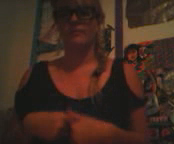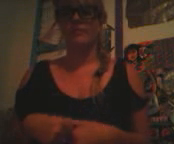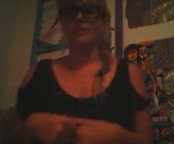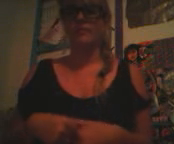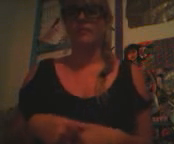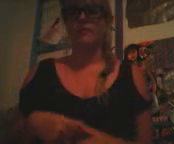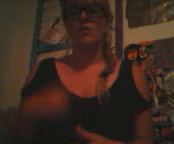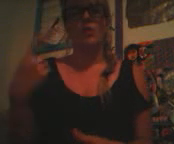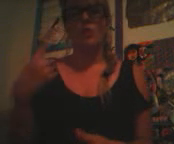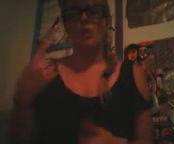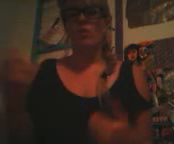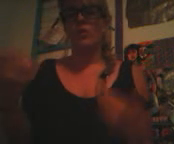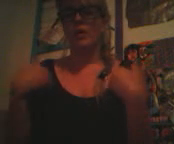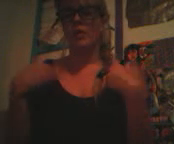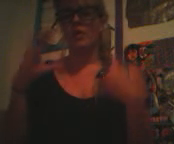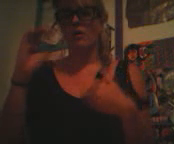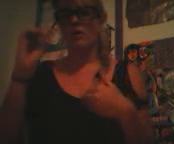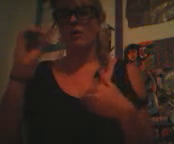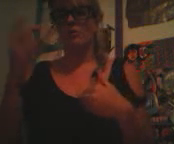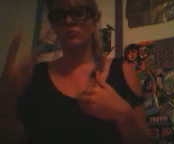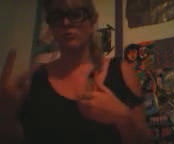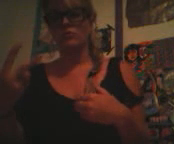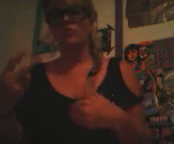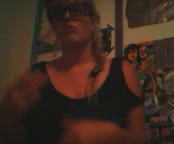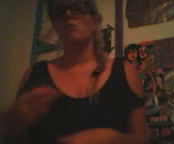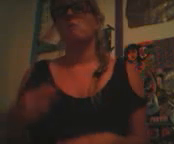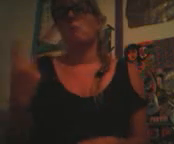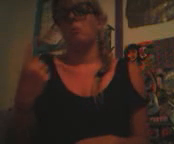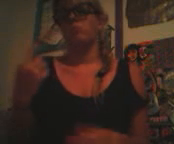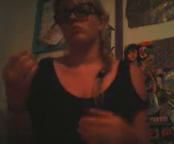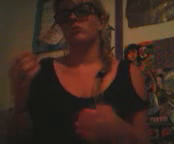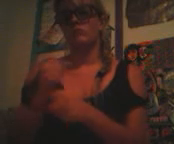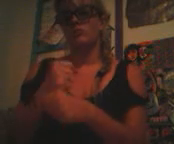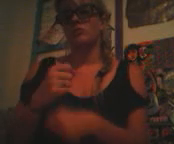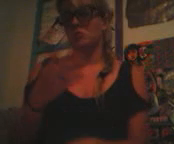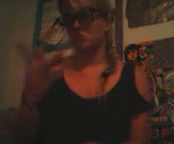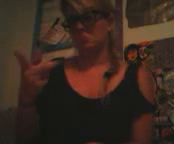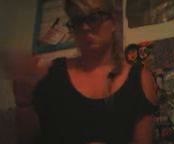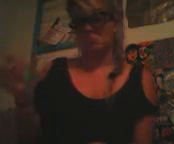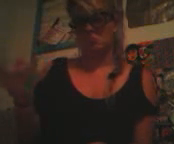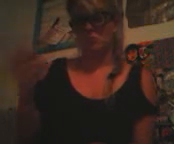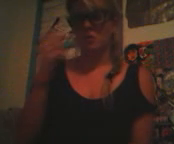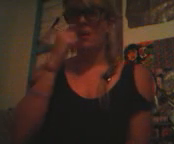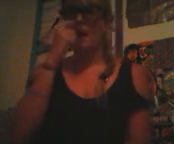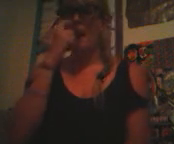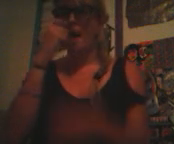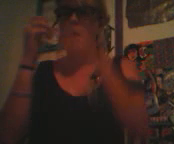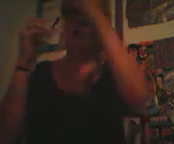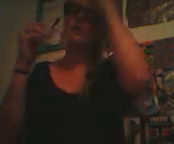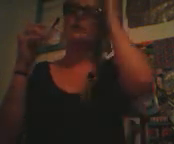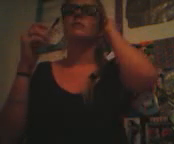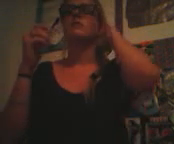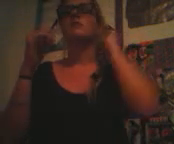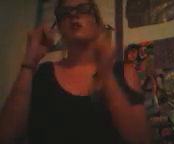produces H2O and CO2. And the last reaction we're going to look at here, okay, the last reaction we're going to look at